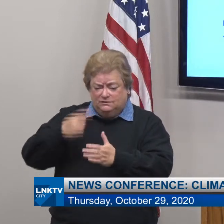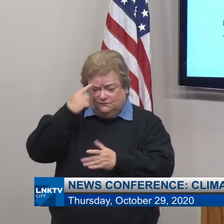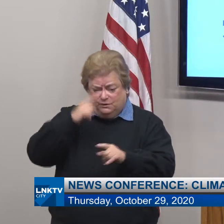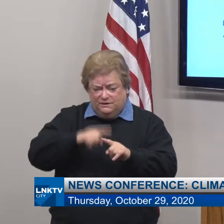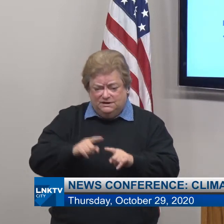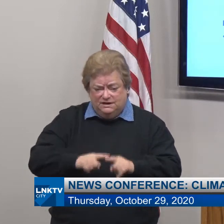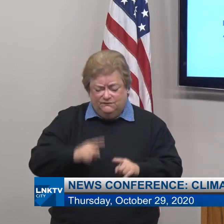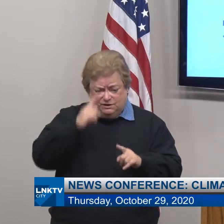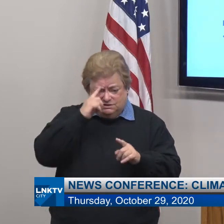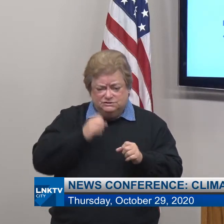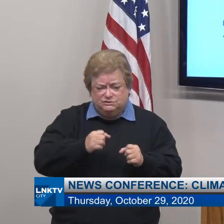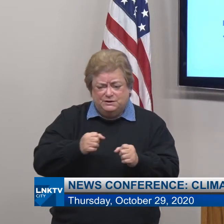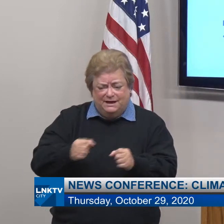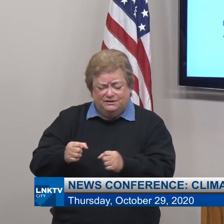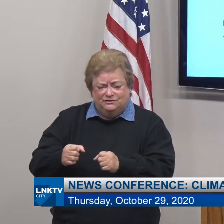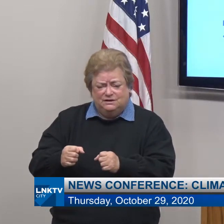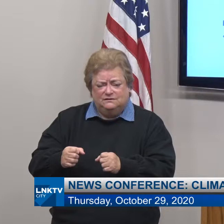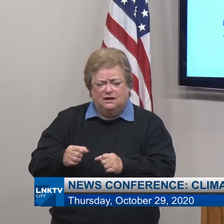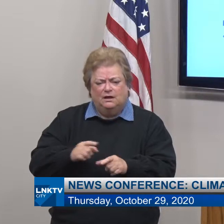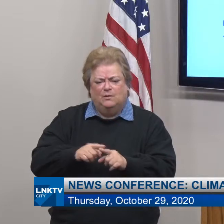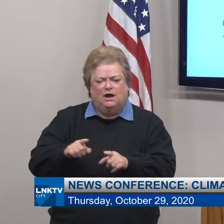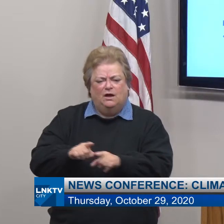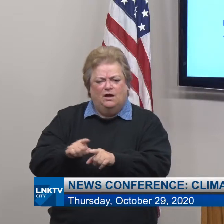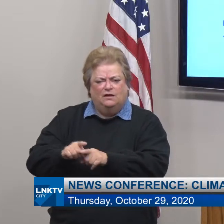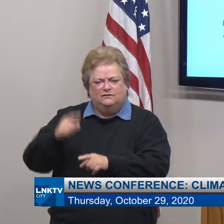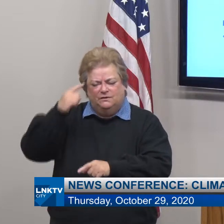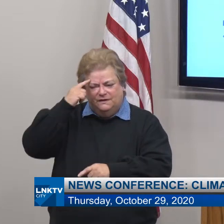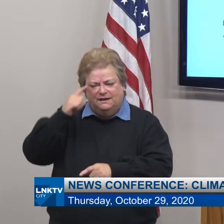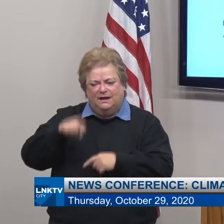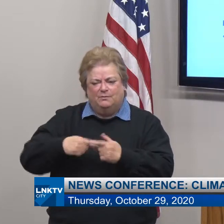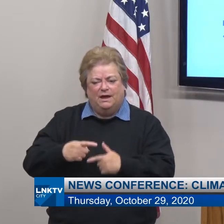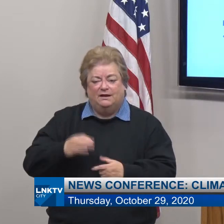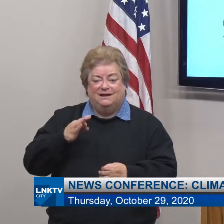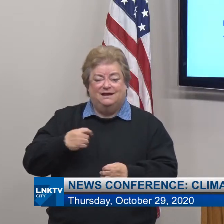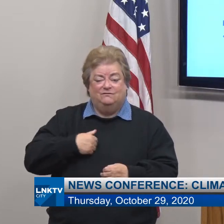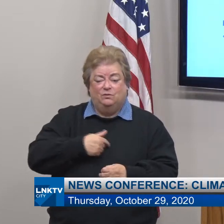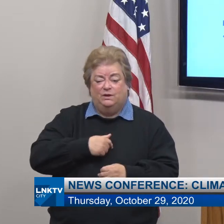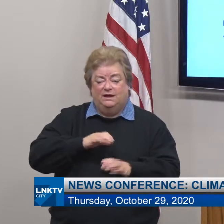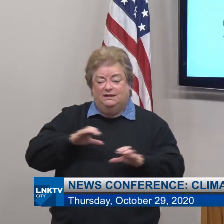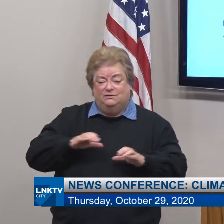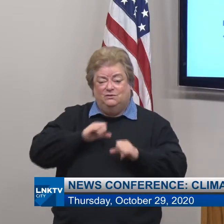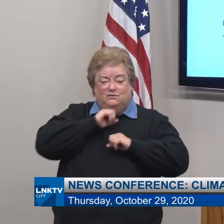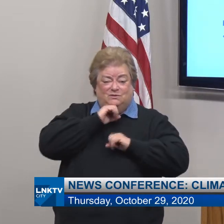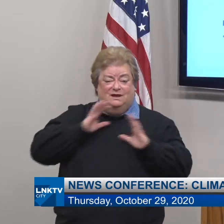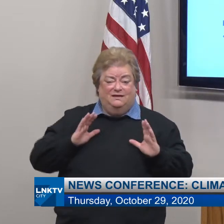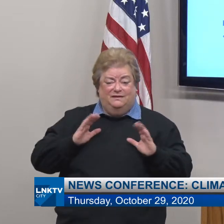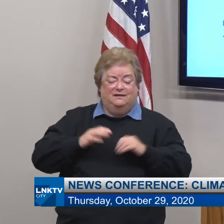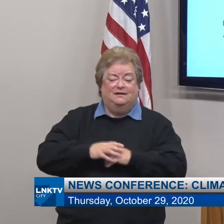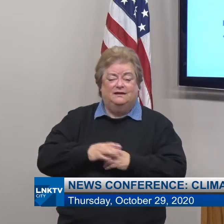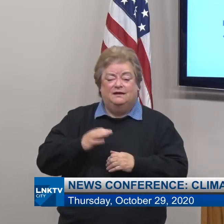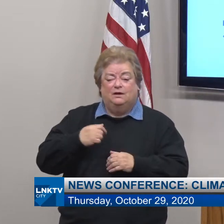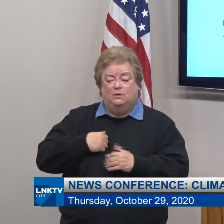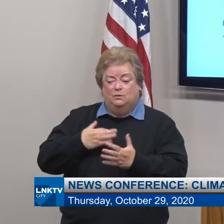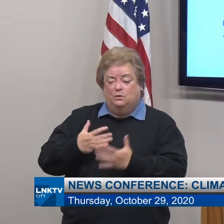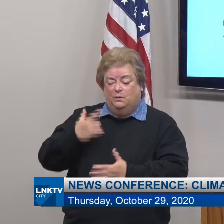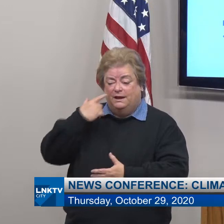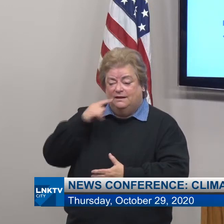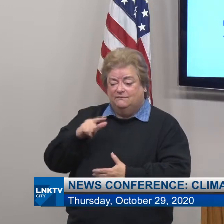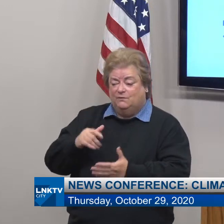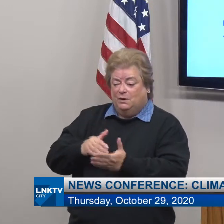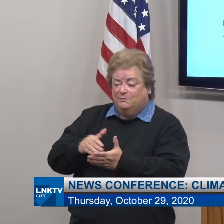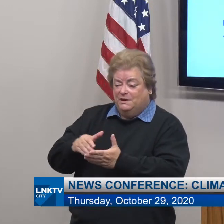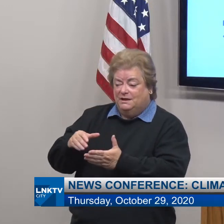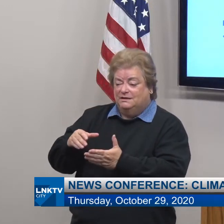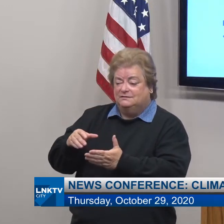strategies, but we'll also have to keep in mind the cost of inaction. You know, we are still waiting on millions of dollars of reimbursement